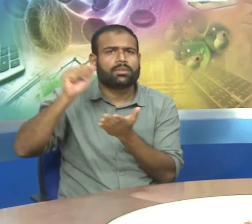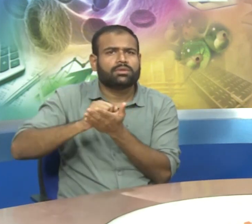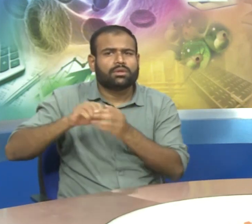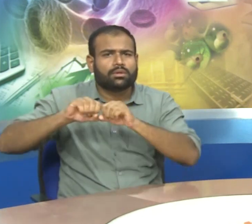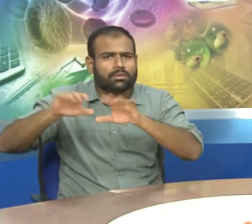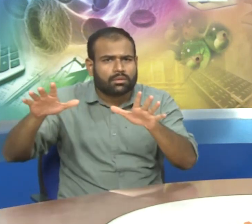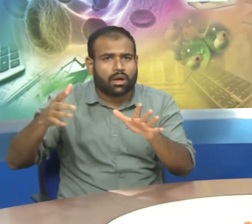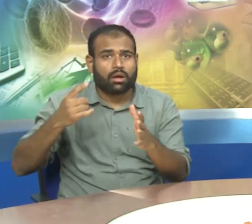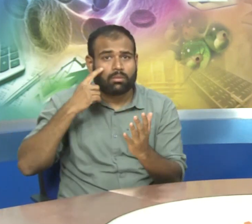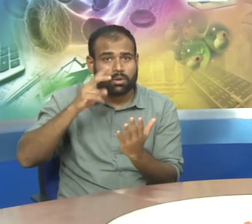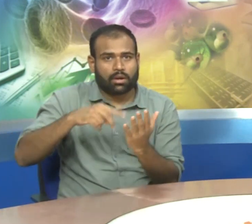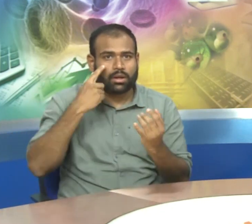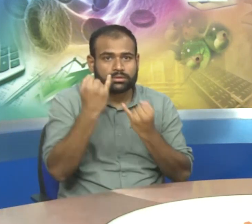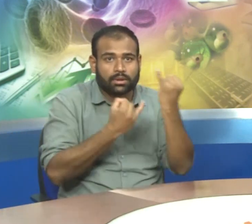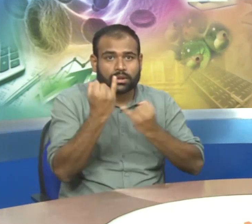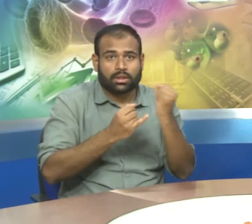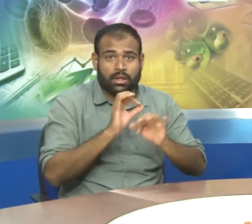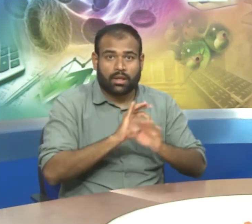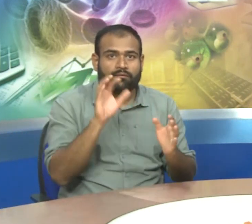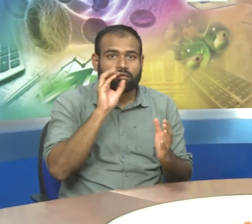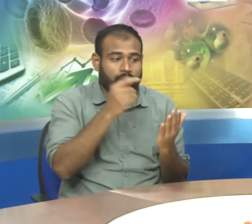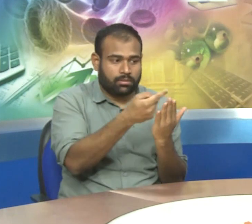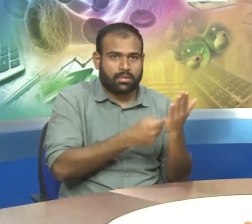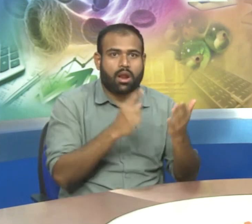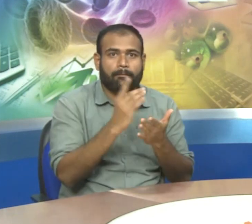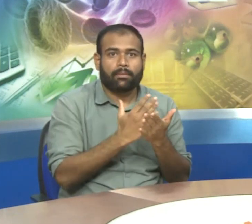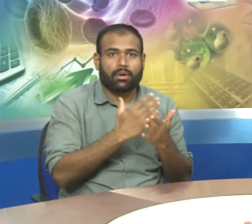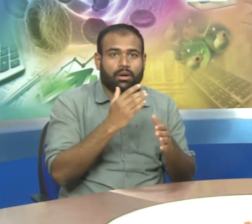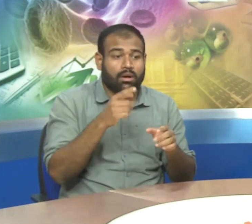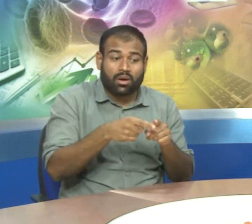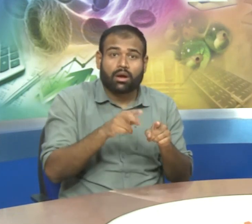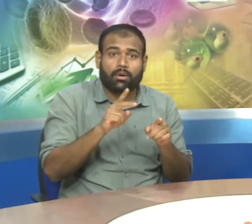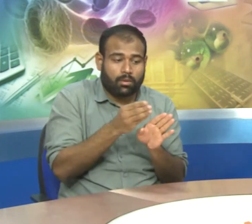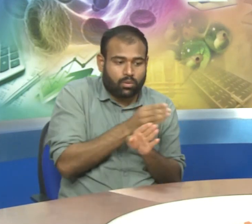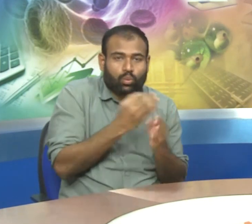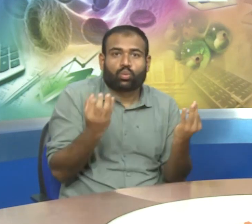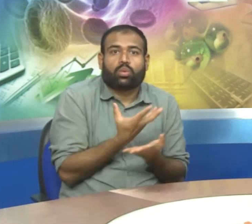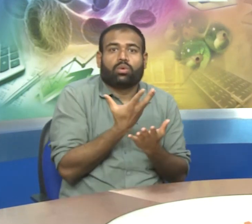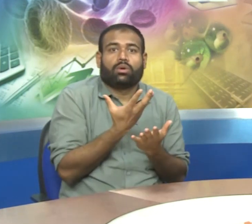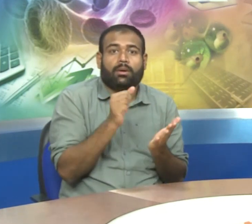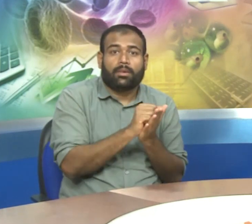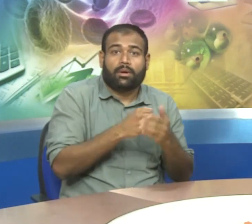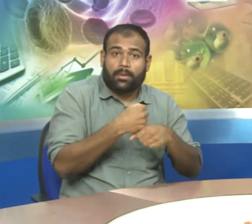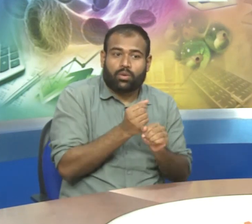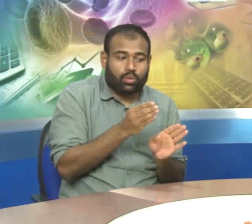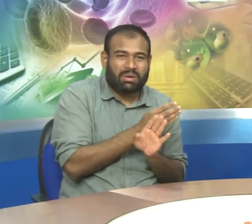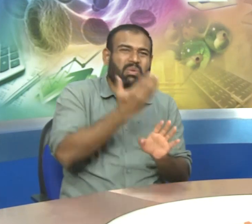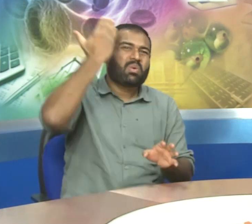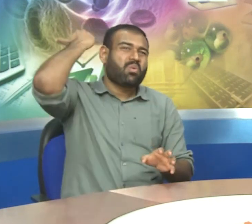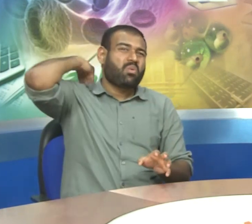Literature search is a search for published information on a subject conducted systematically